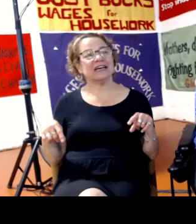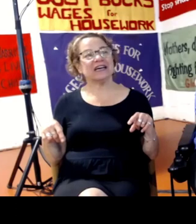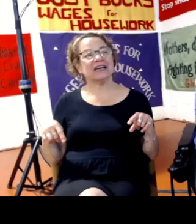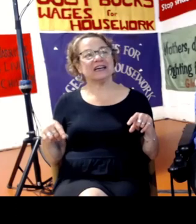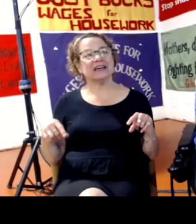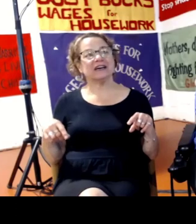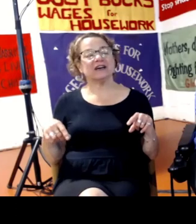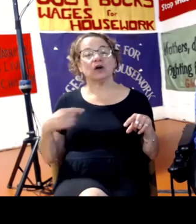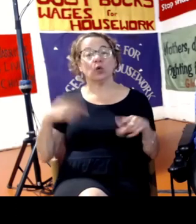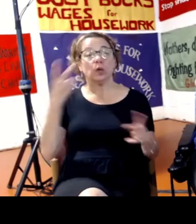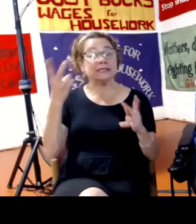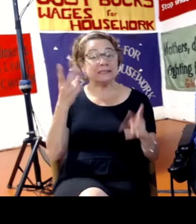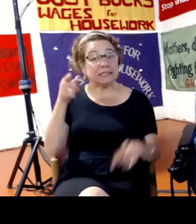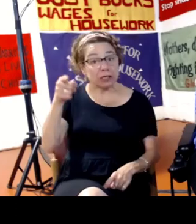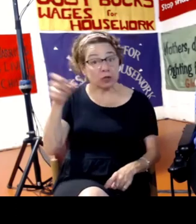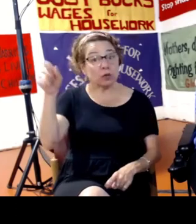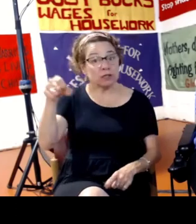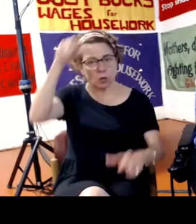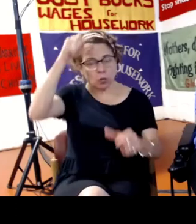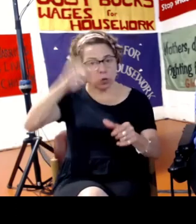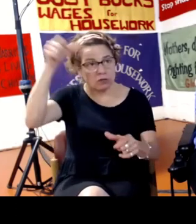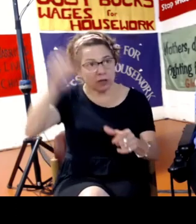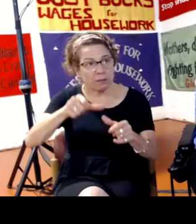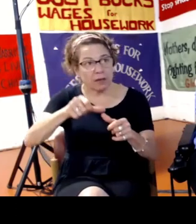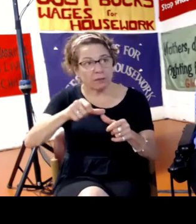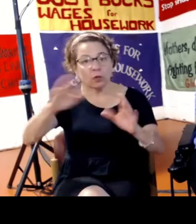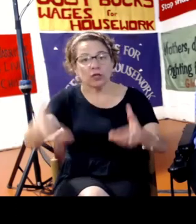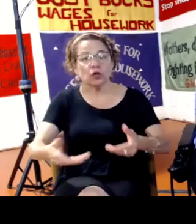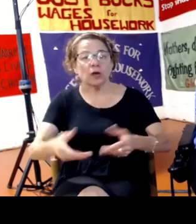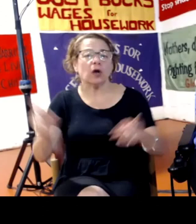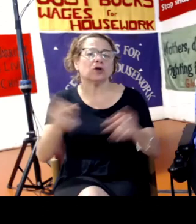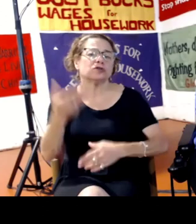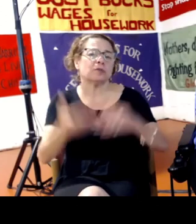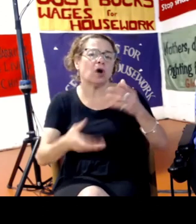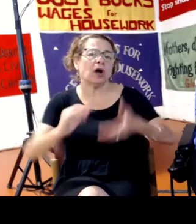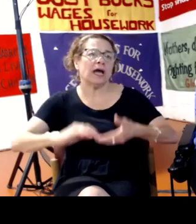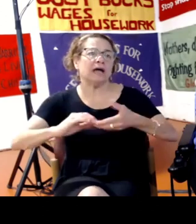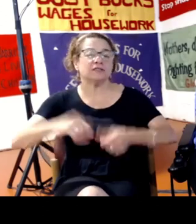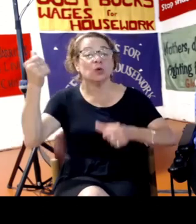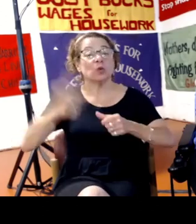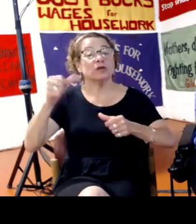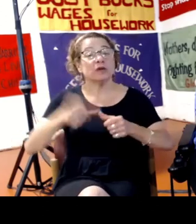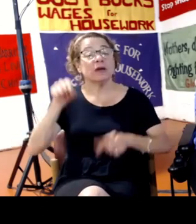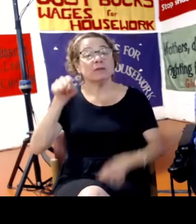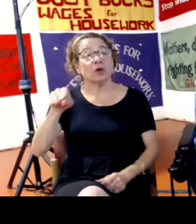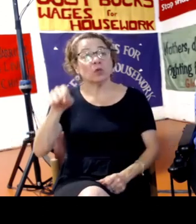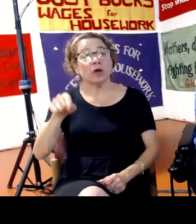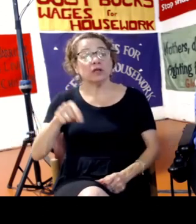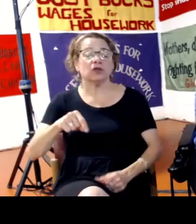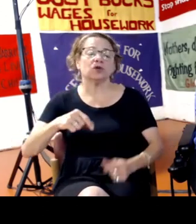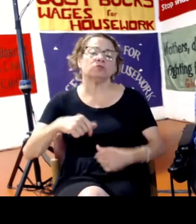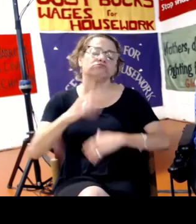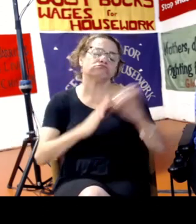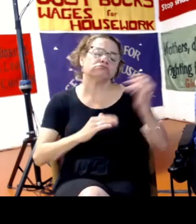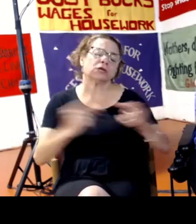We see you. We remember when you held our tiny hands. We remember when you soothed our